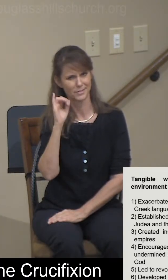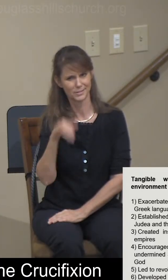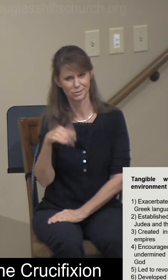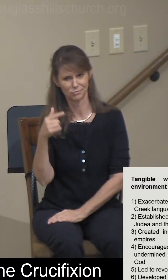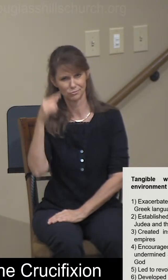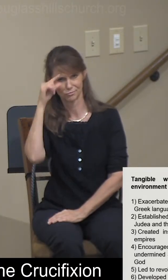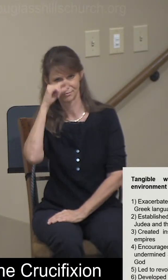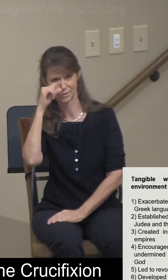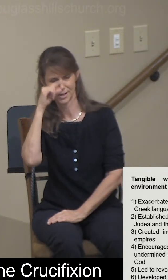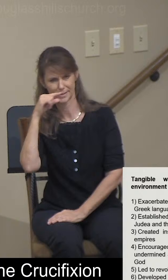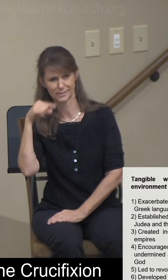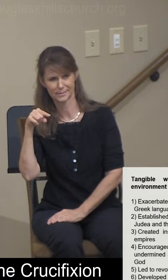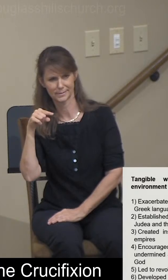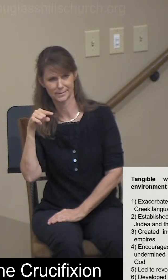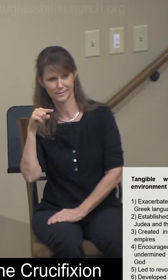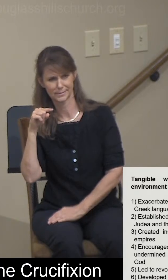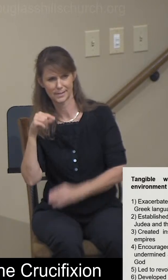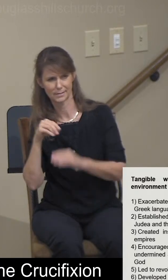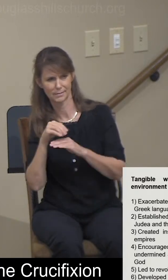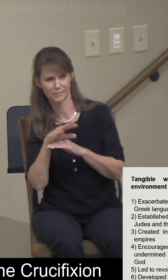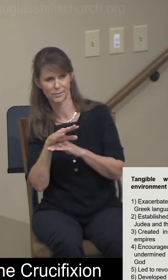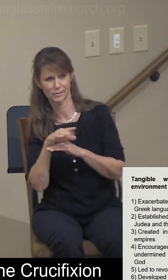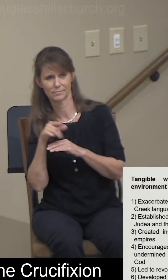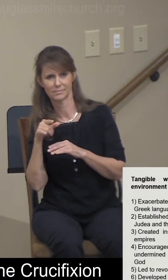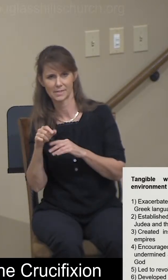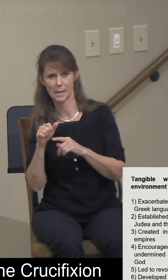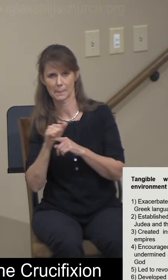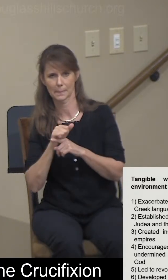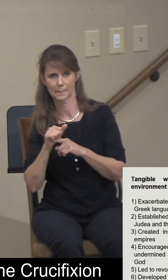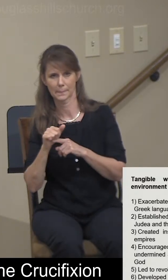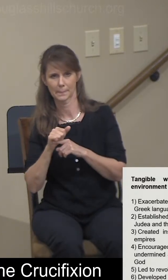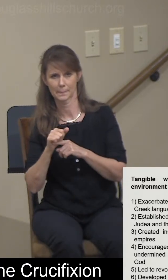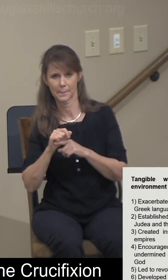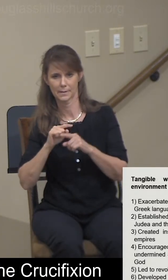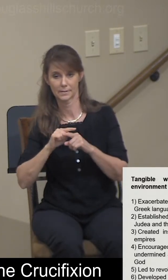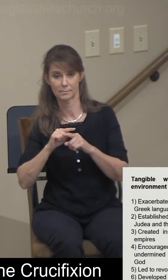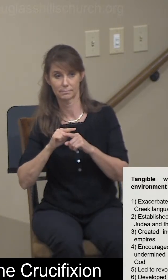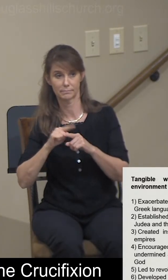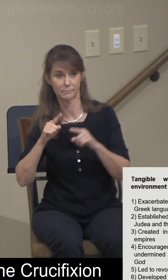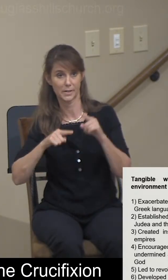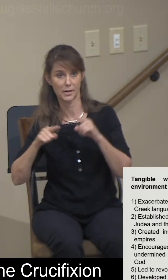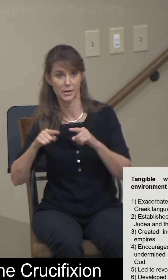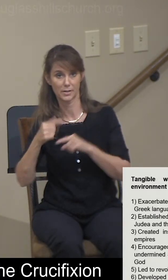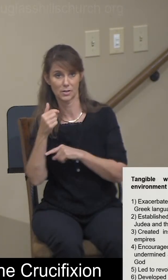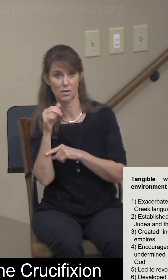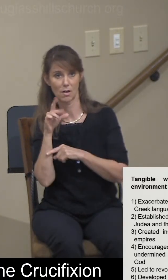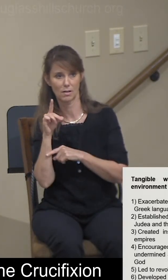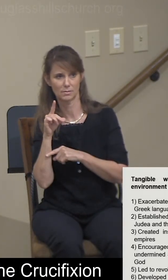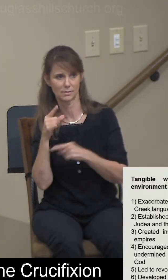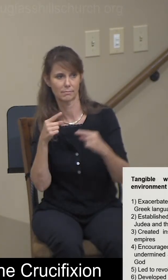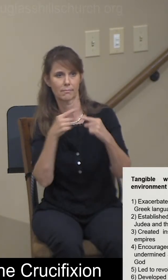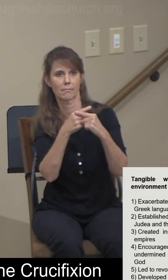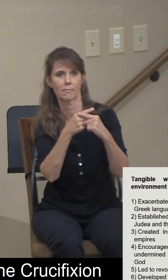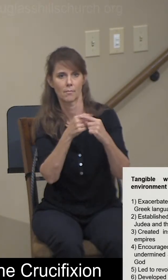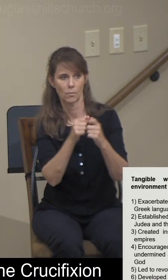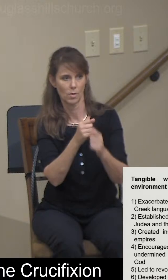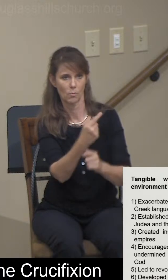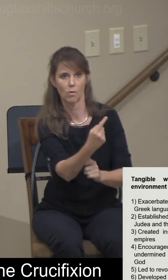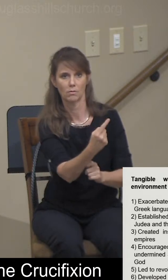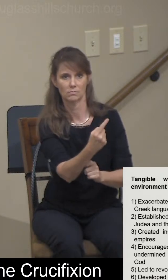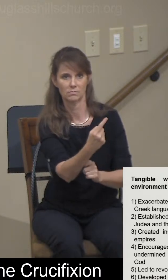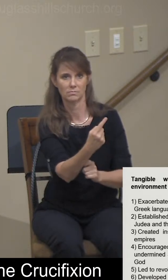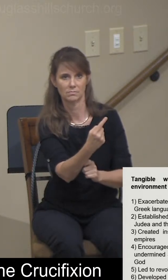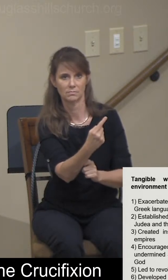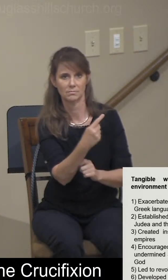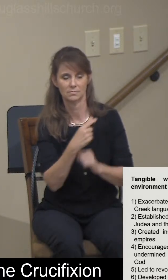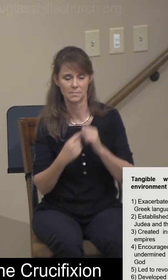the Greeks, which practiced the ultimate polytheism, would have conflicted with this. Number five, it